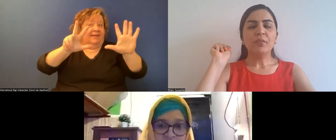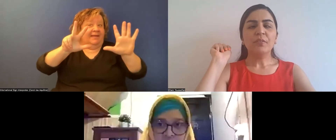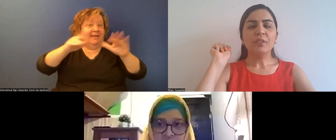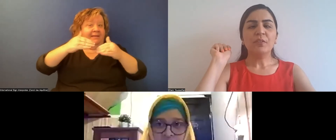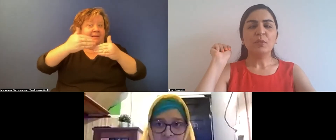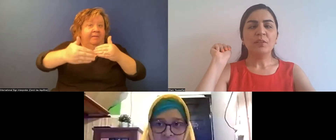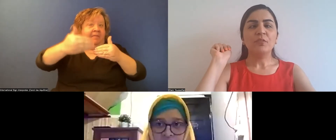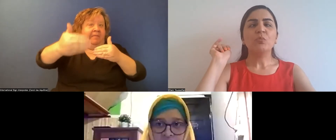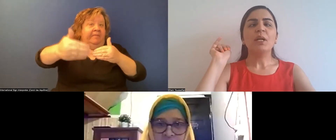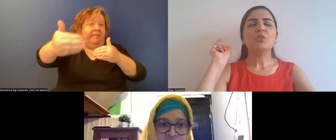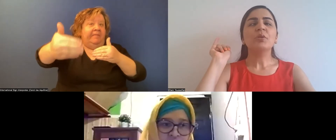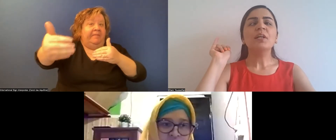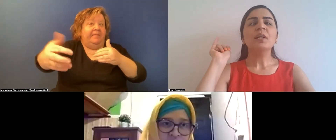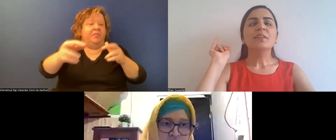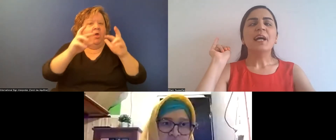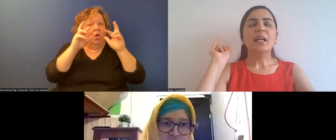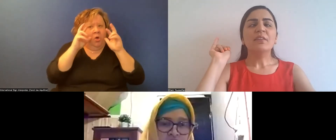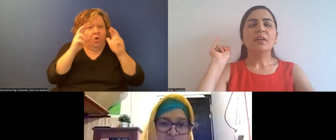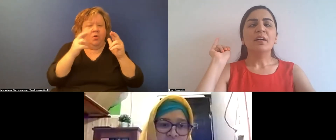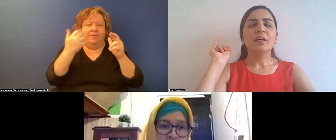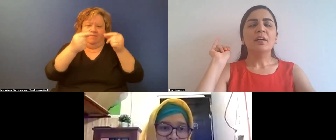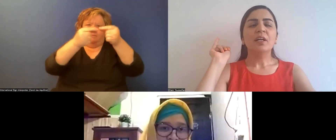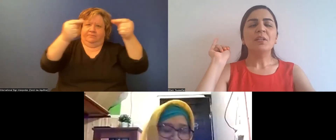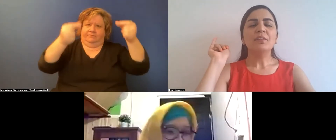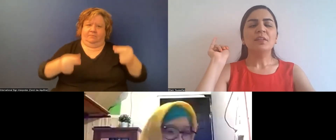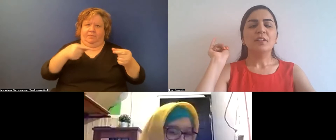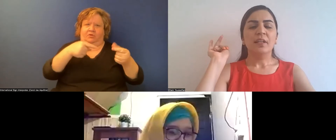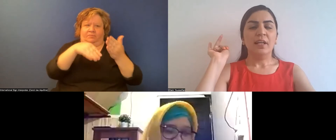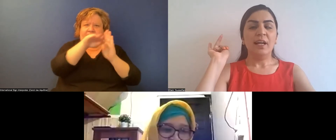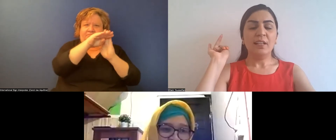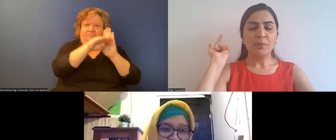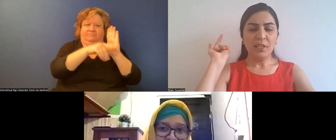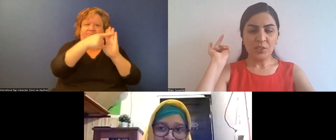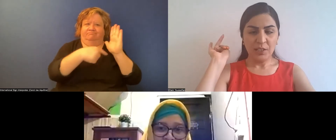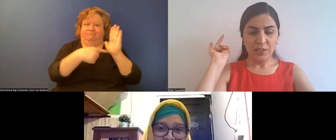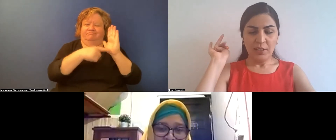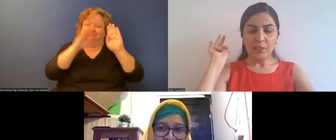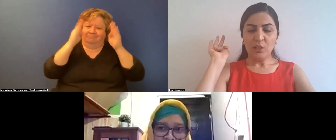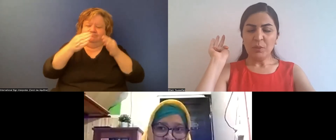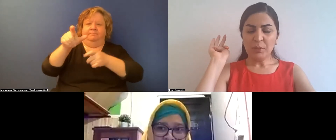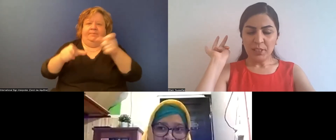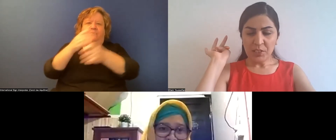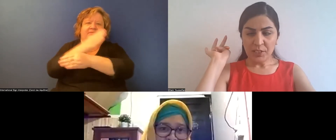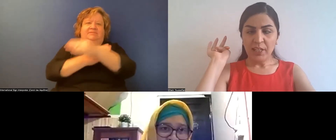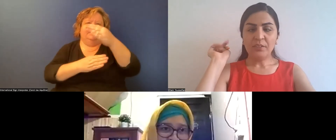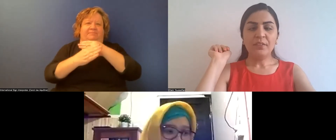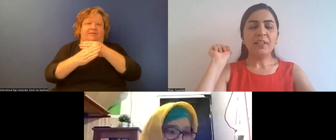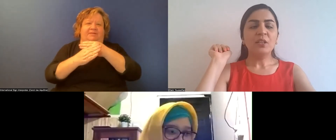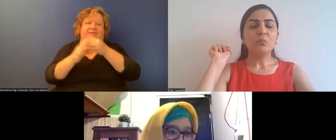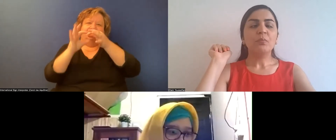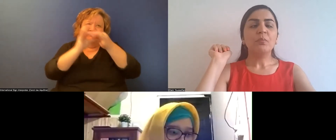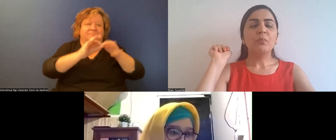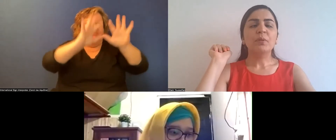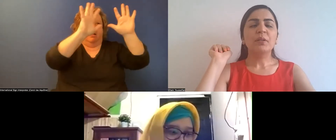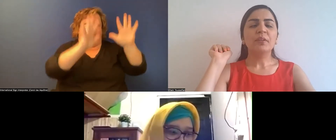to persons with disabilities to make sure that climate adaptation, climate mitigation, and